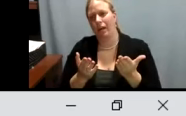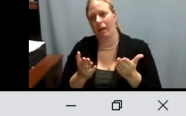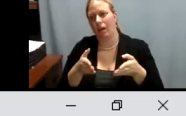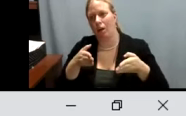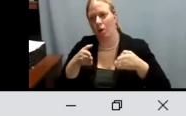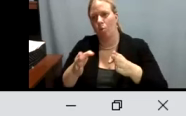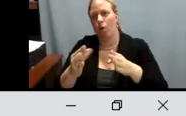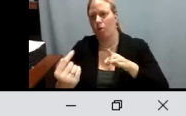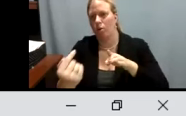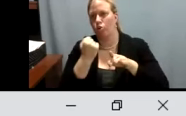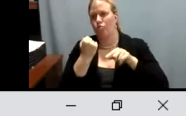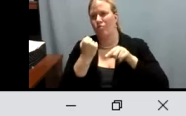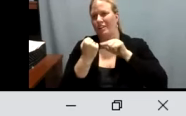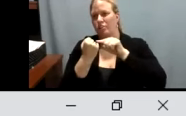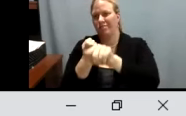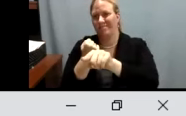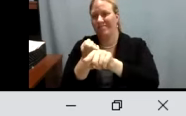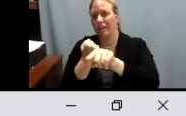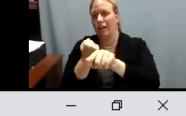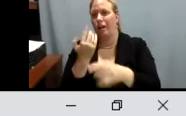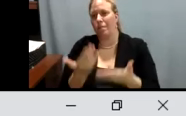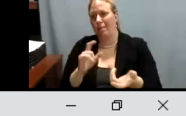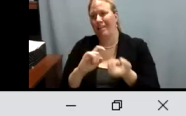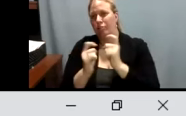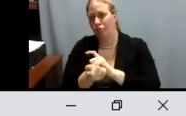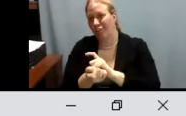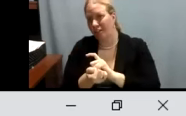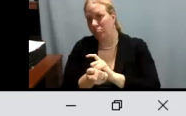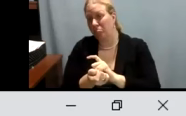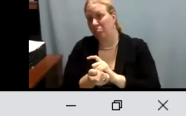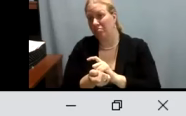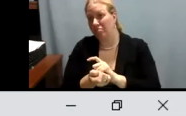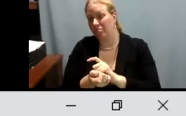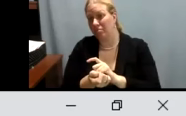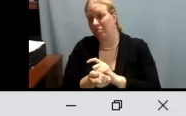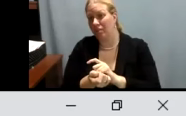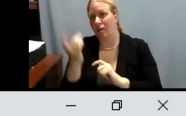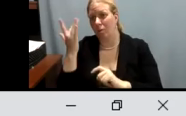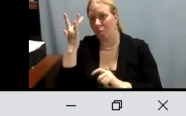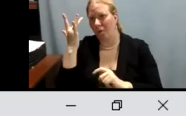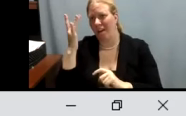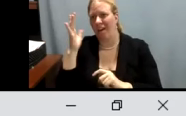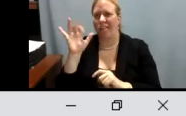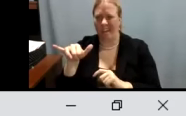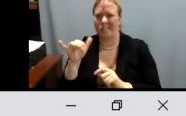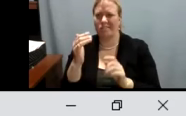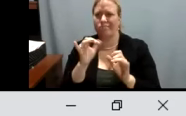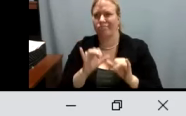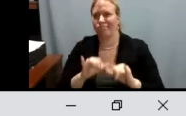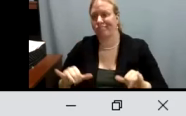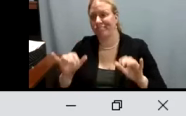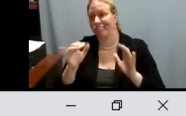identify an additional way out. Because that's been a consistent concern that's come up from the residents.